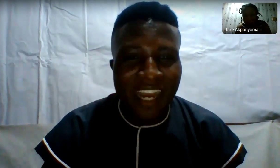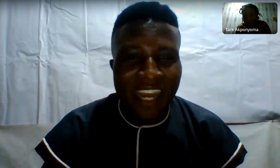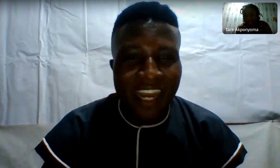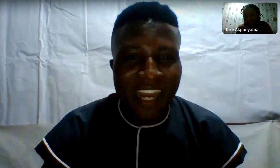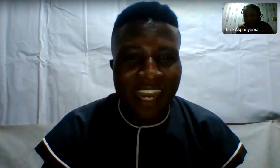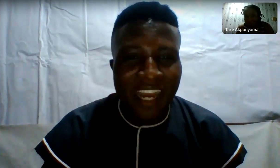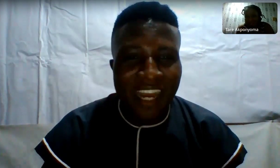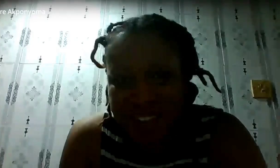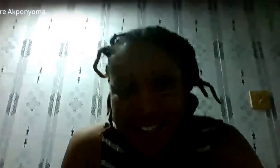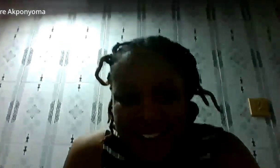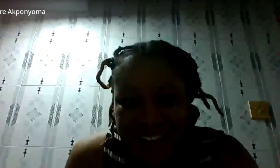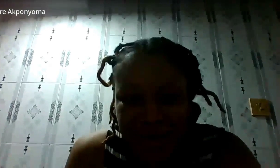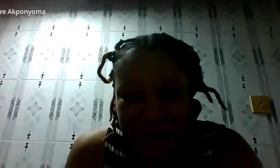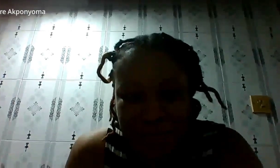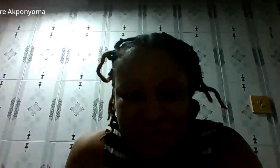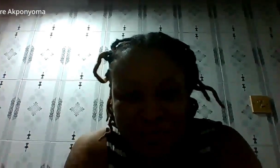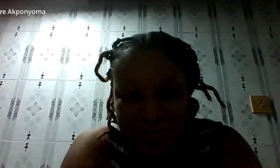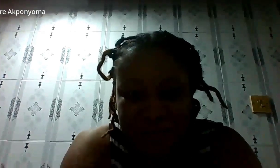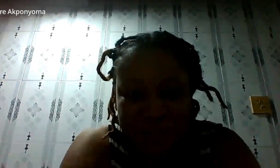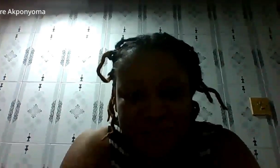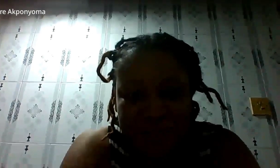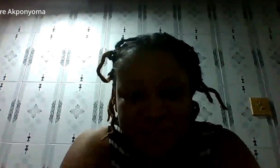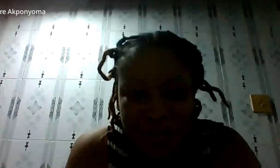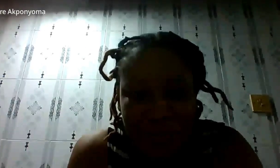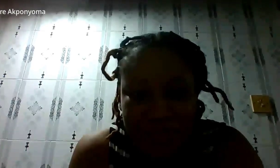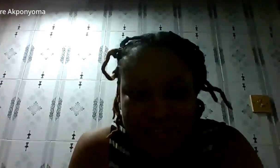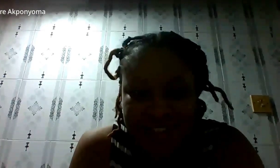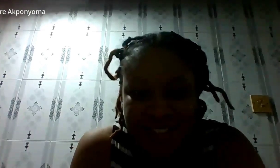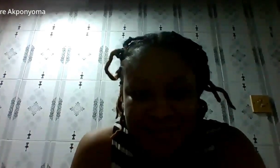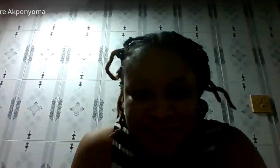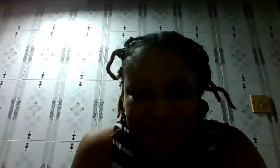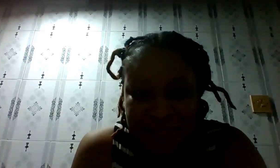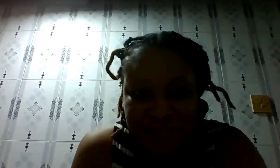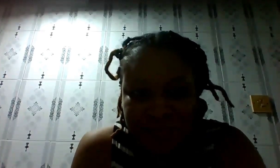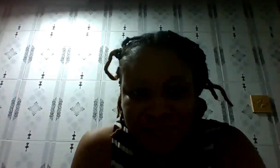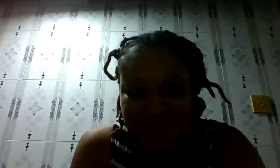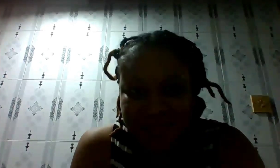Hello. All right. So let's go with the first letter U.